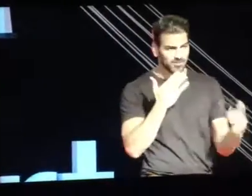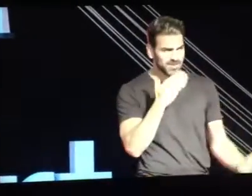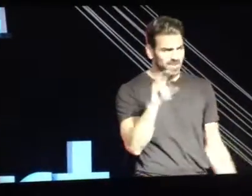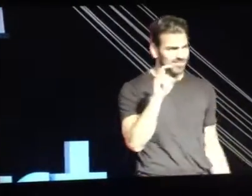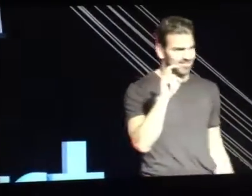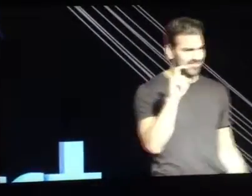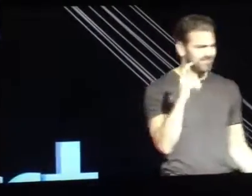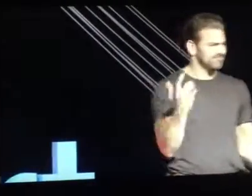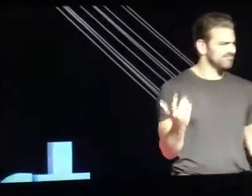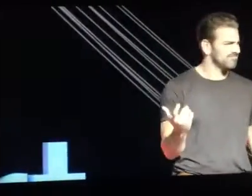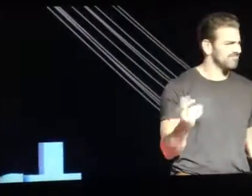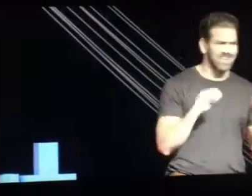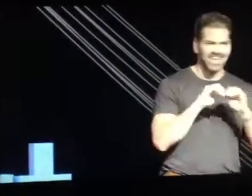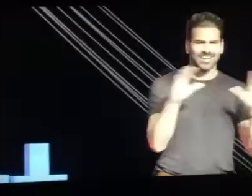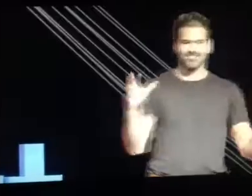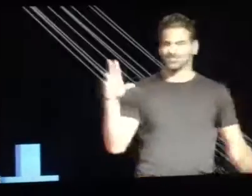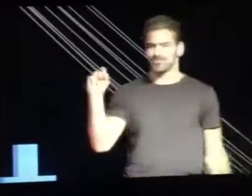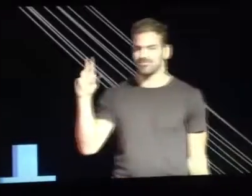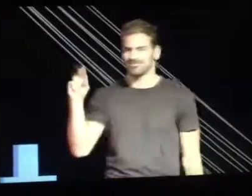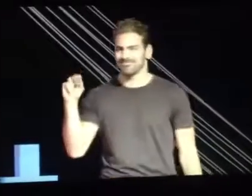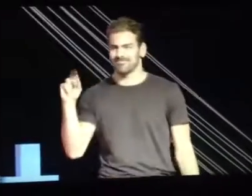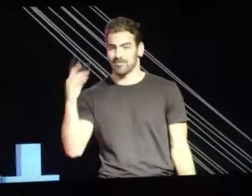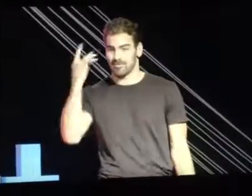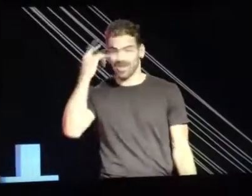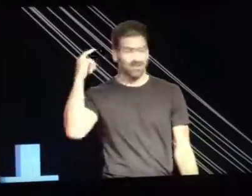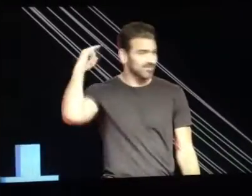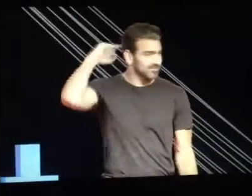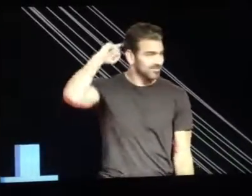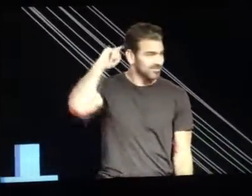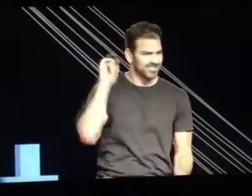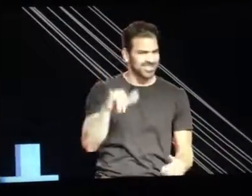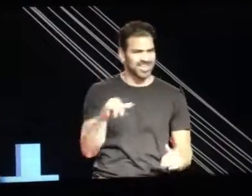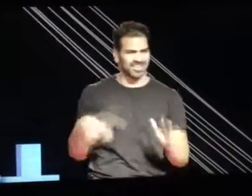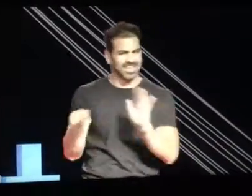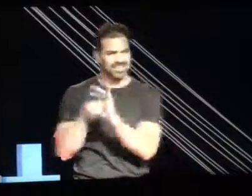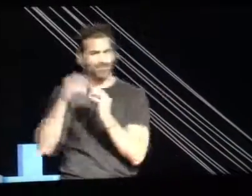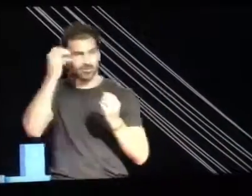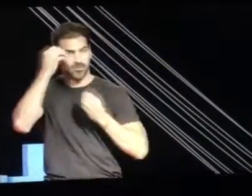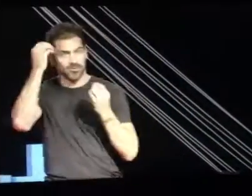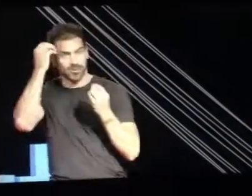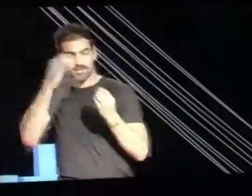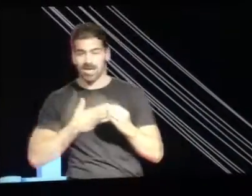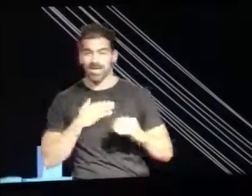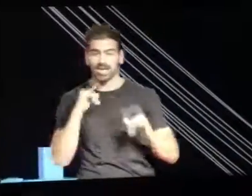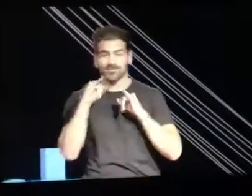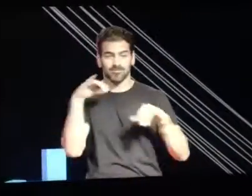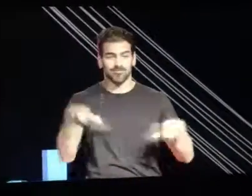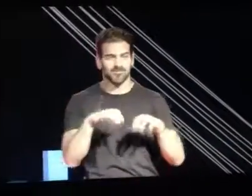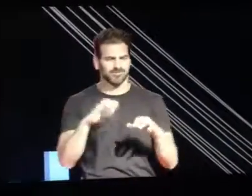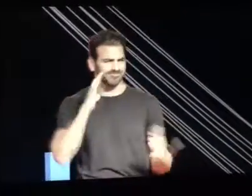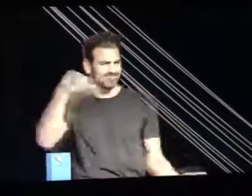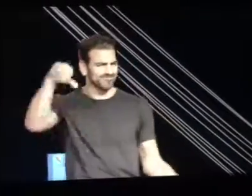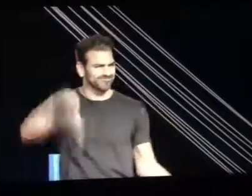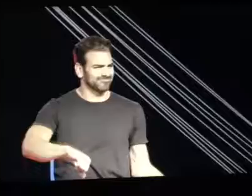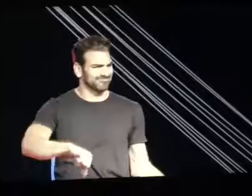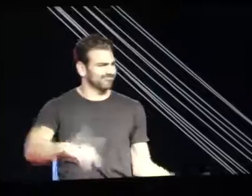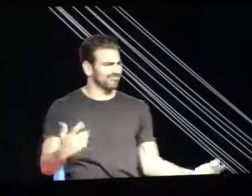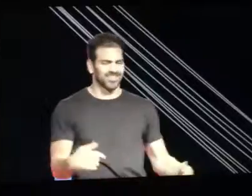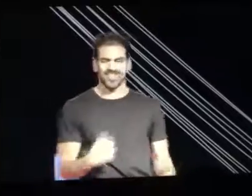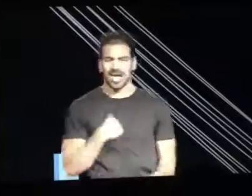there. Do you think I'm going to do good in that interview? No. Because in the back of my mind, there's all these negative thoughts